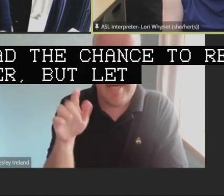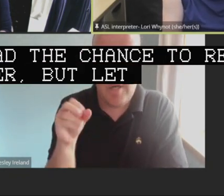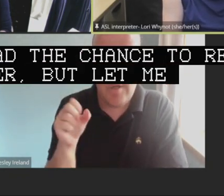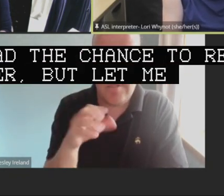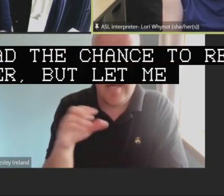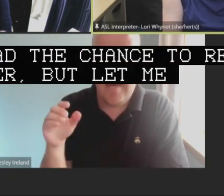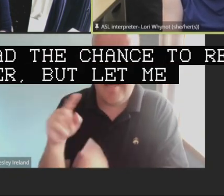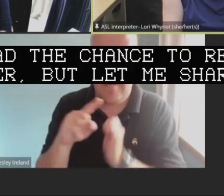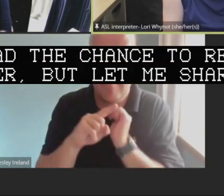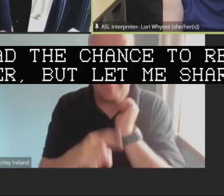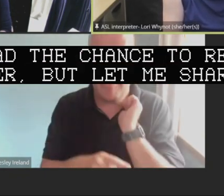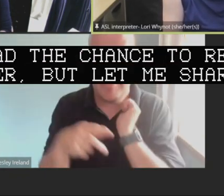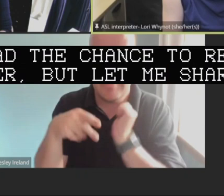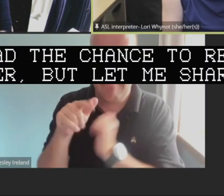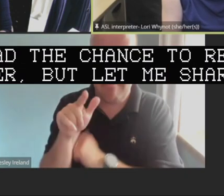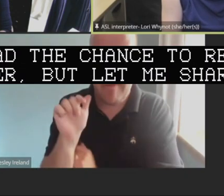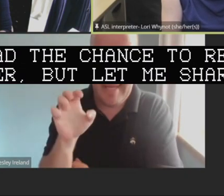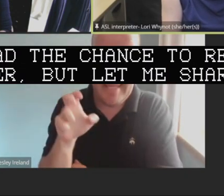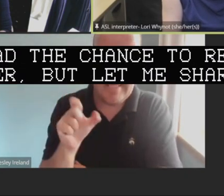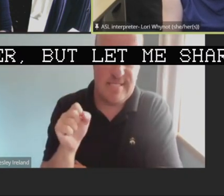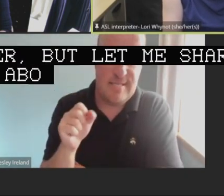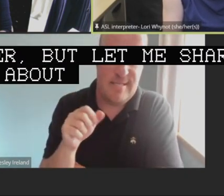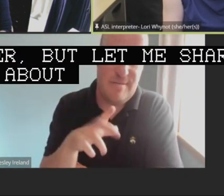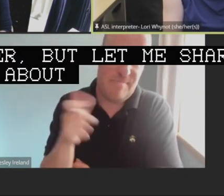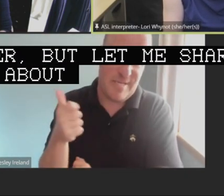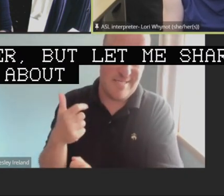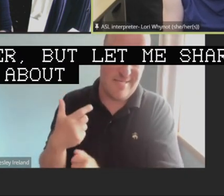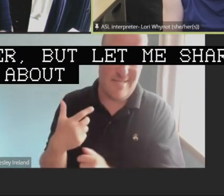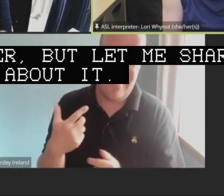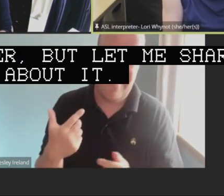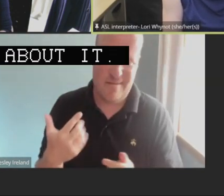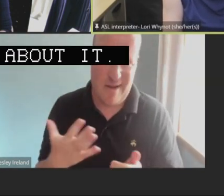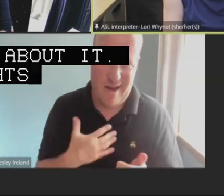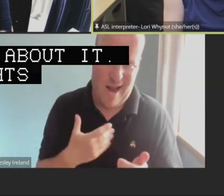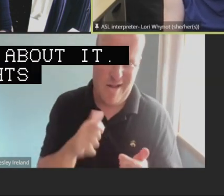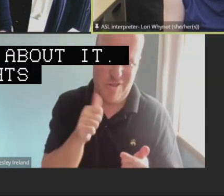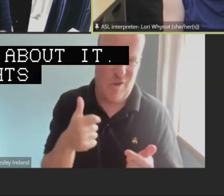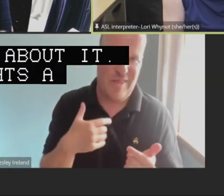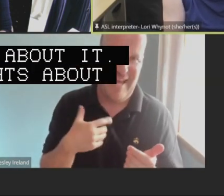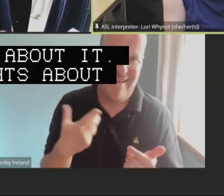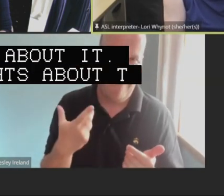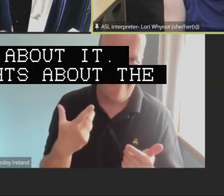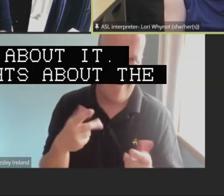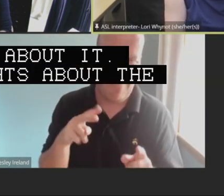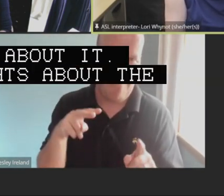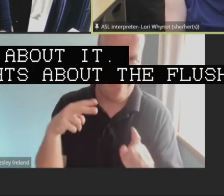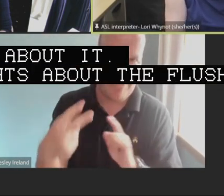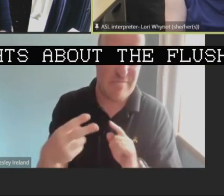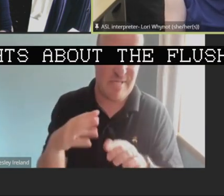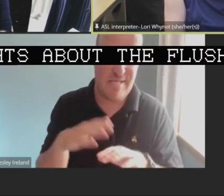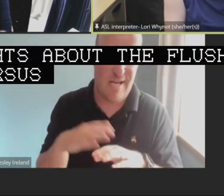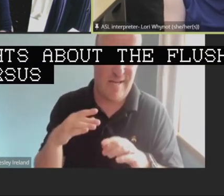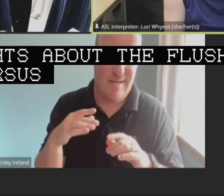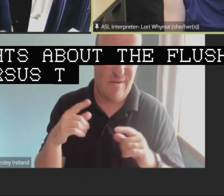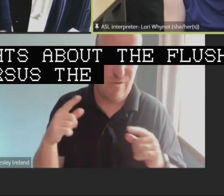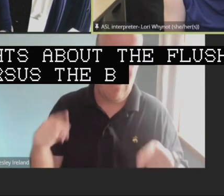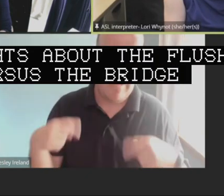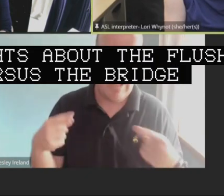this. Actually, my thoughts about the flush patio versus the bridge plate is really,